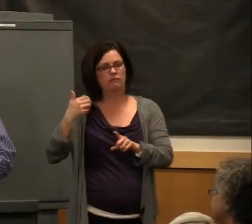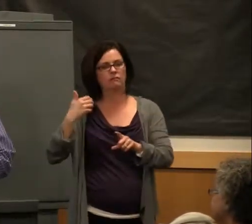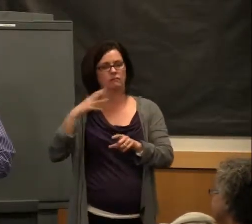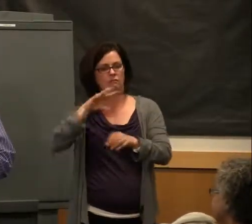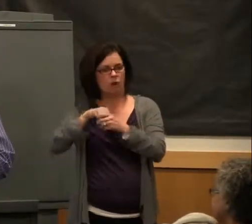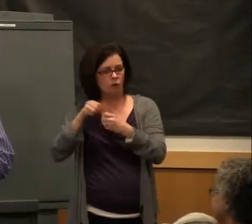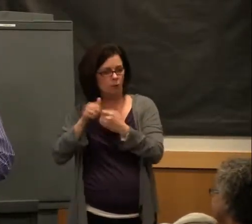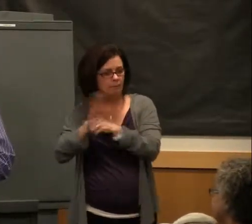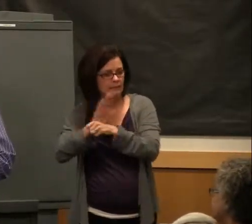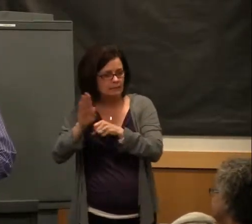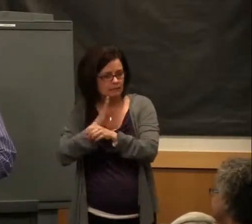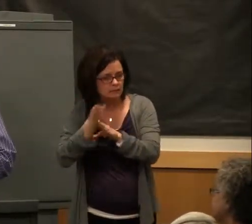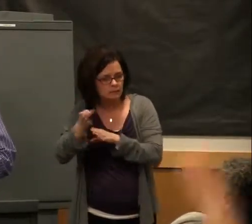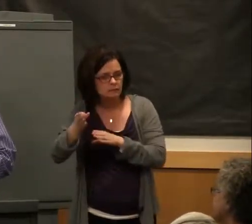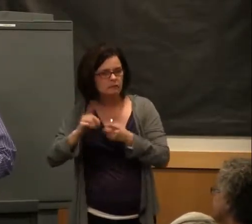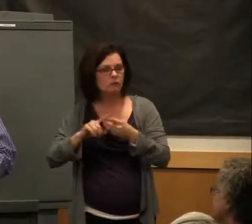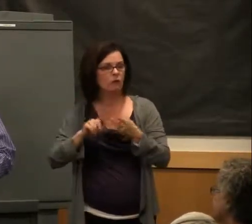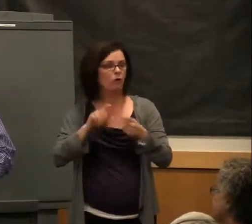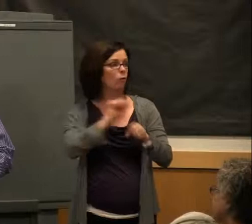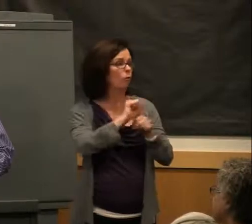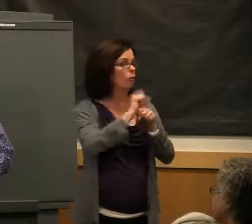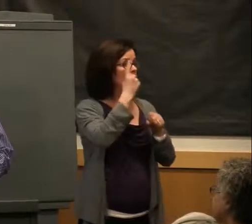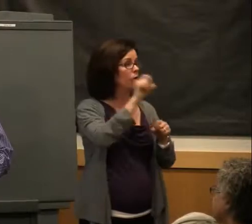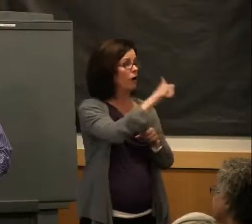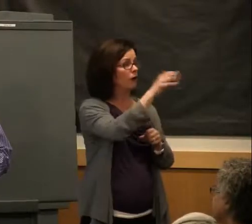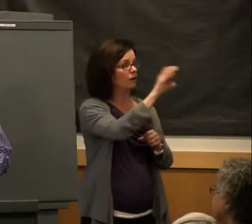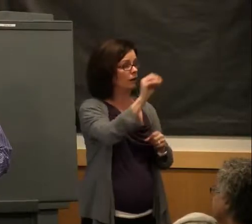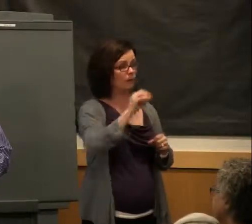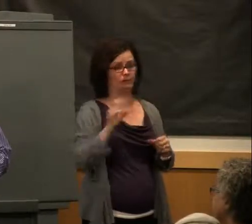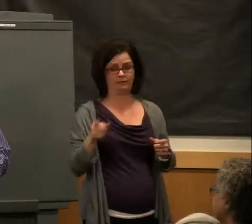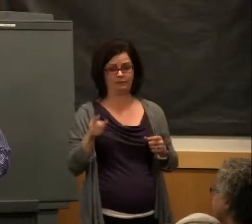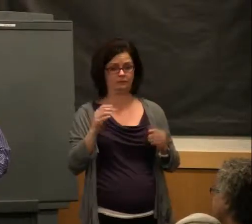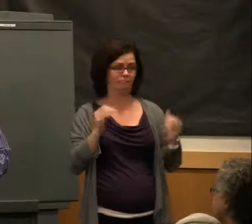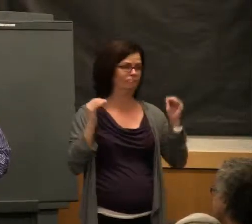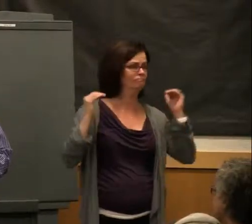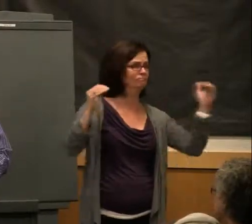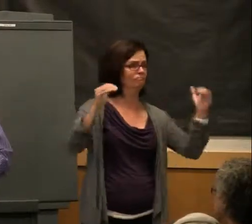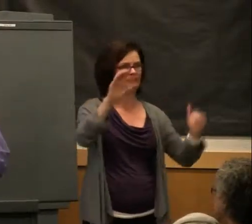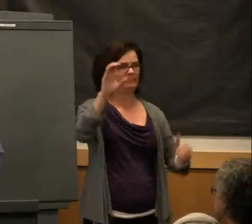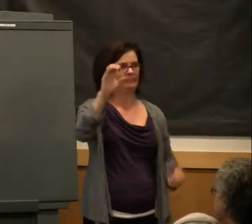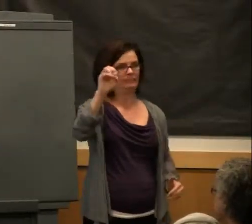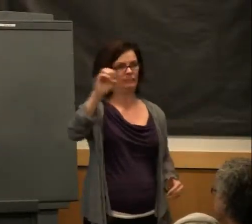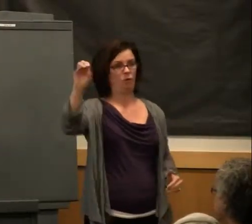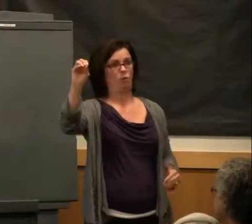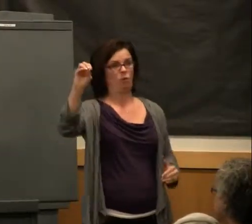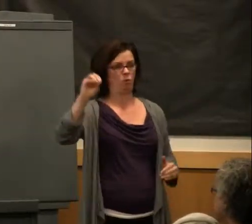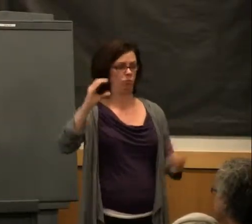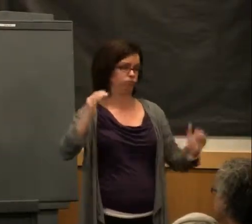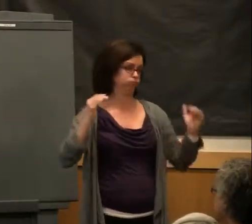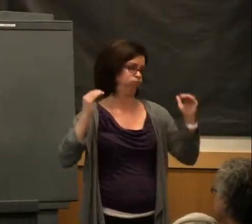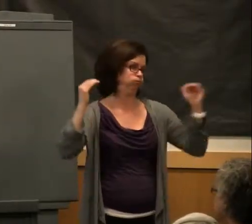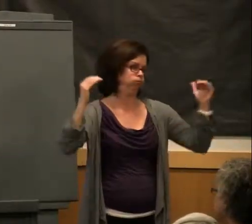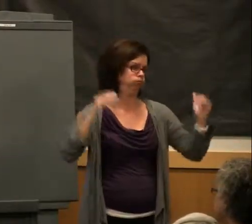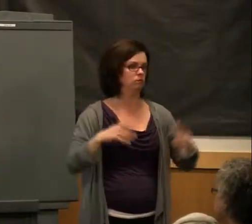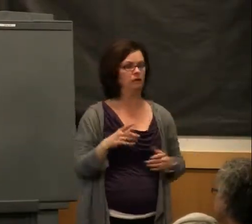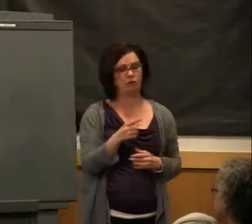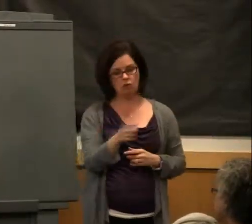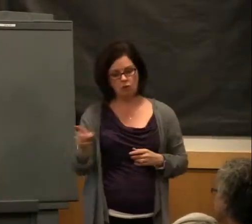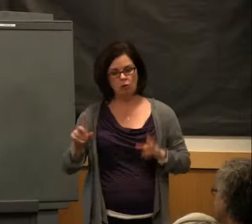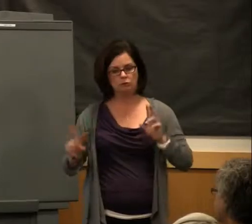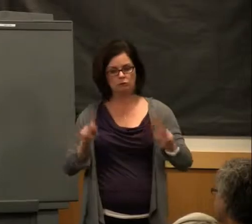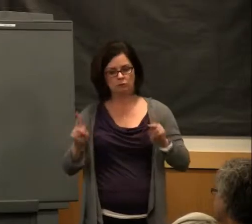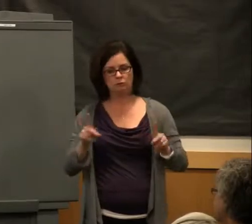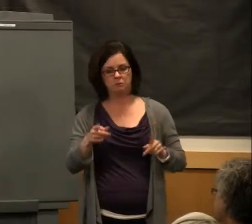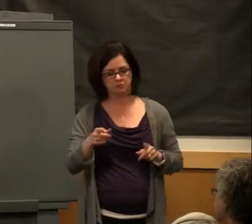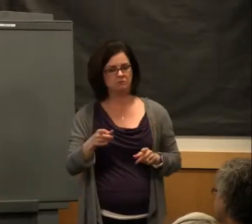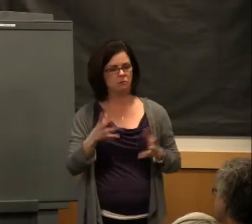have worked for other companies at a high level, like CEOs, and are interested in helping those